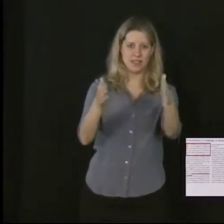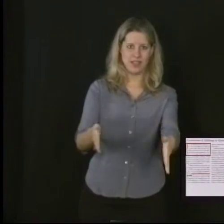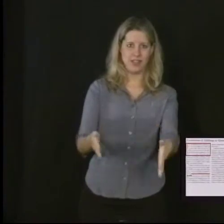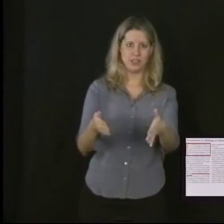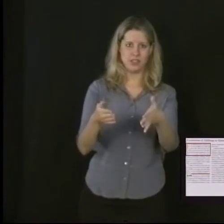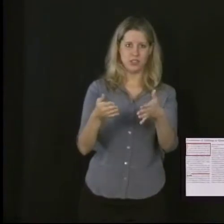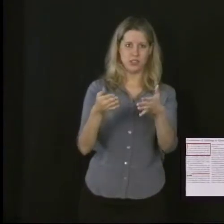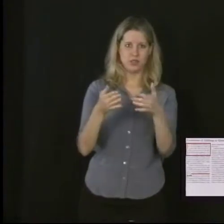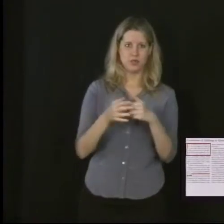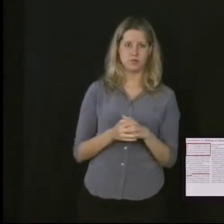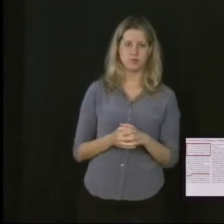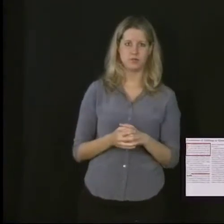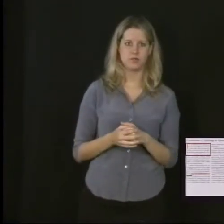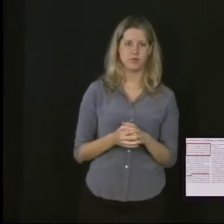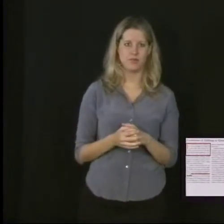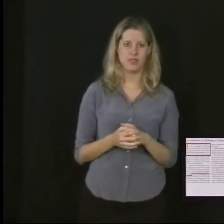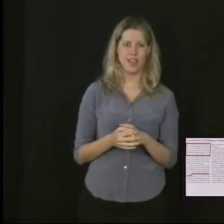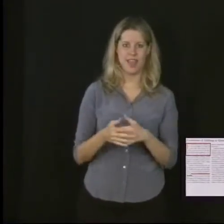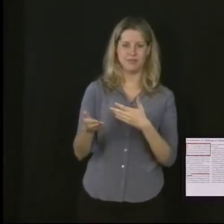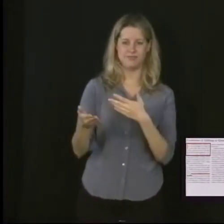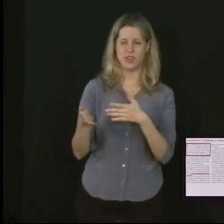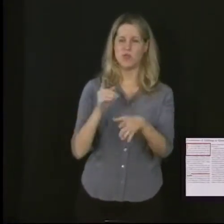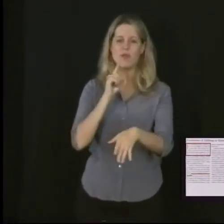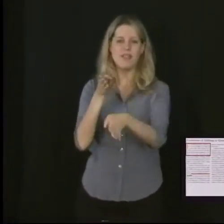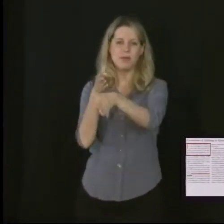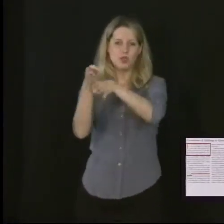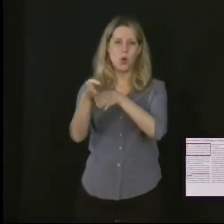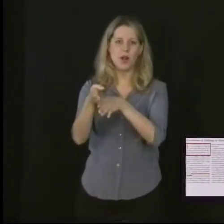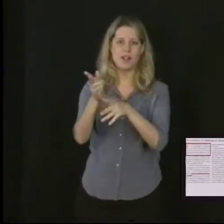to marginalize those, even though it's the majority of the population of